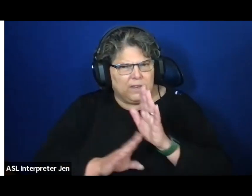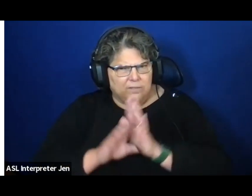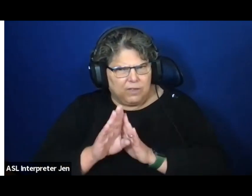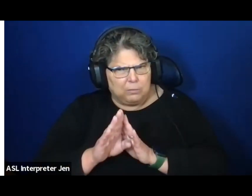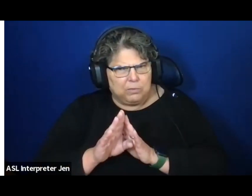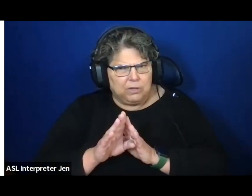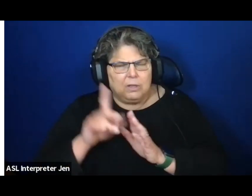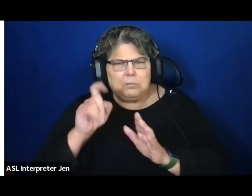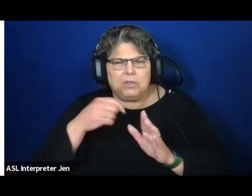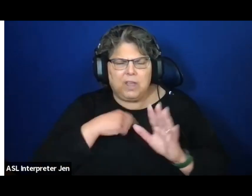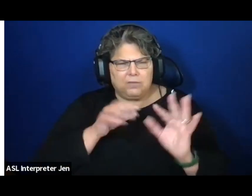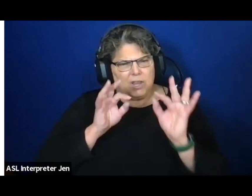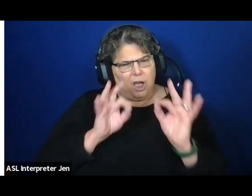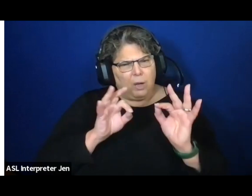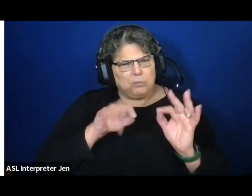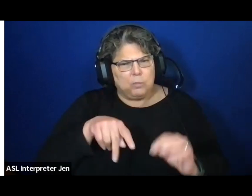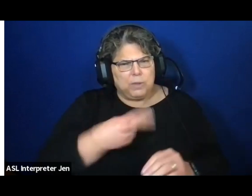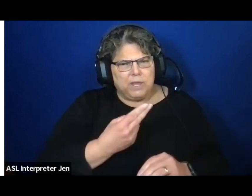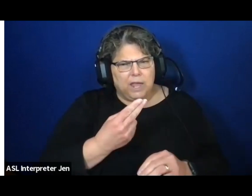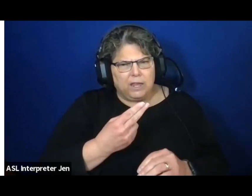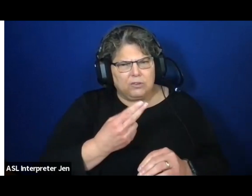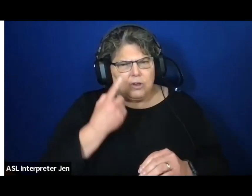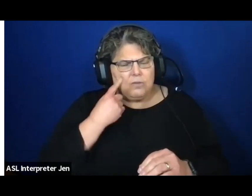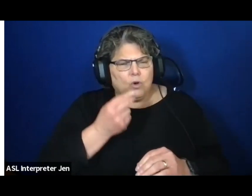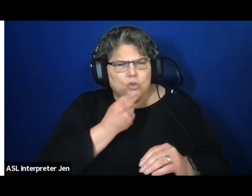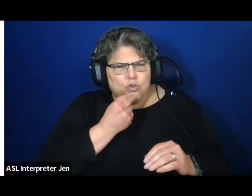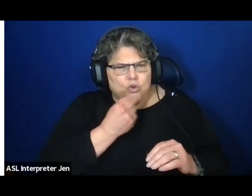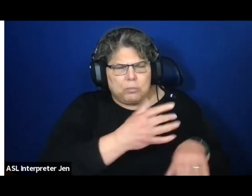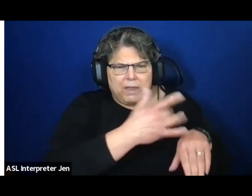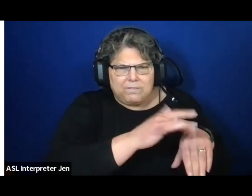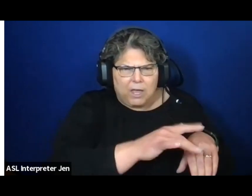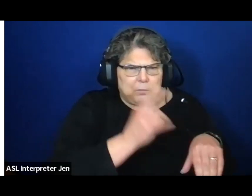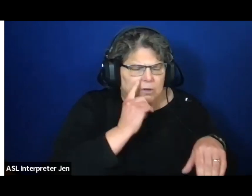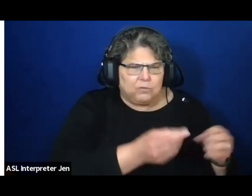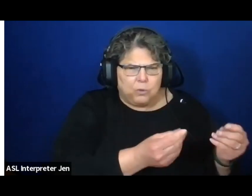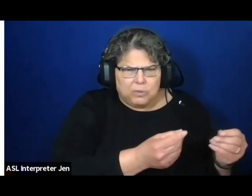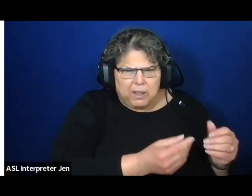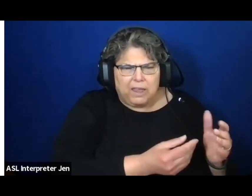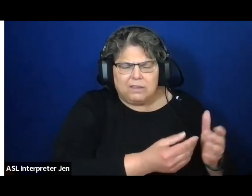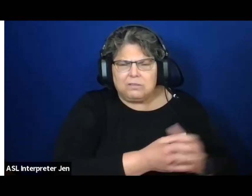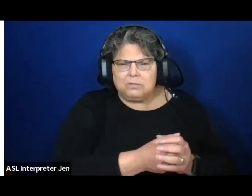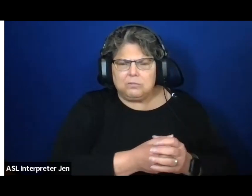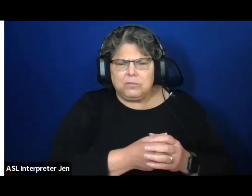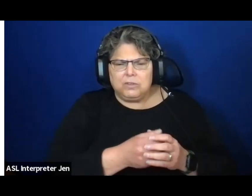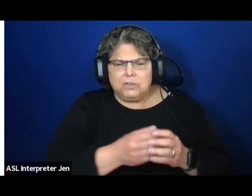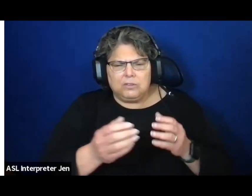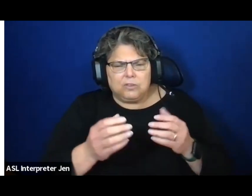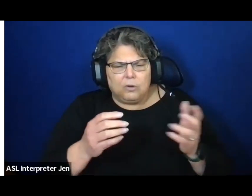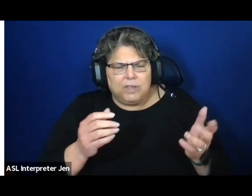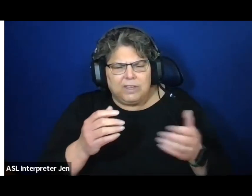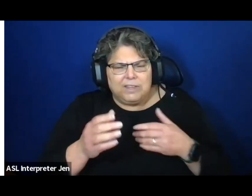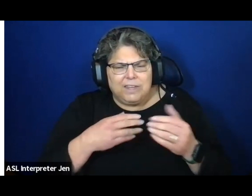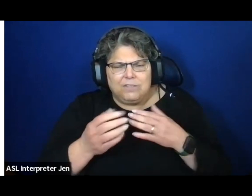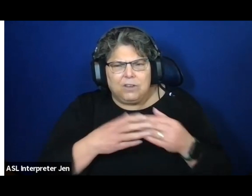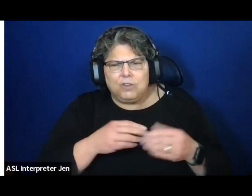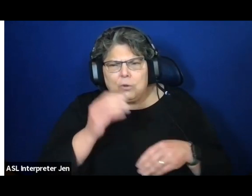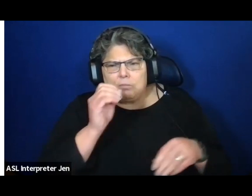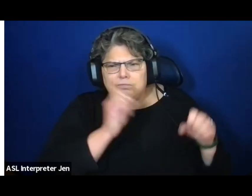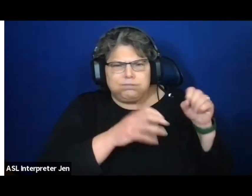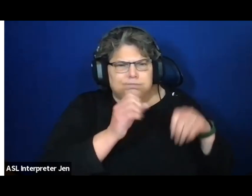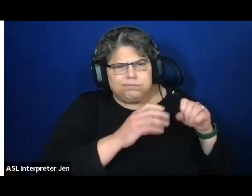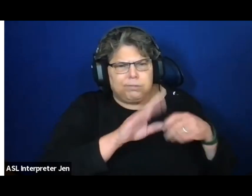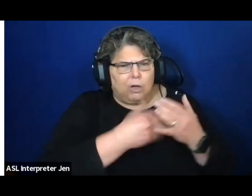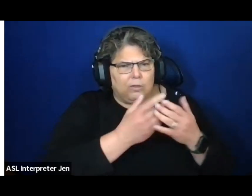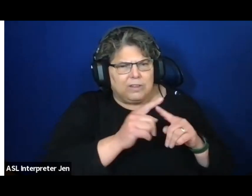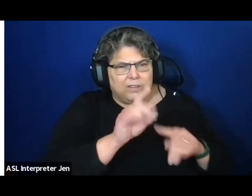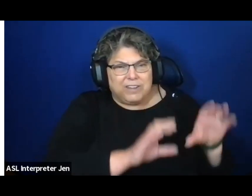have to have an optimum pH for nutrients to be available. So even if you apply all this NPK, nitrogen, phosphorus, potassium to the soil, if you don't